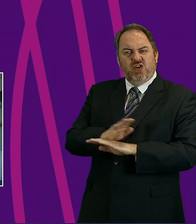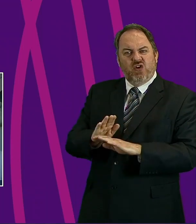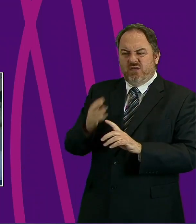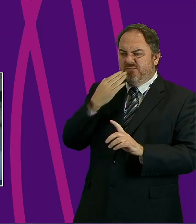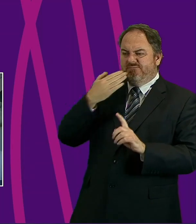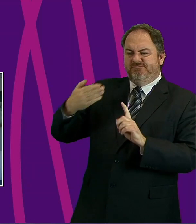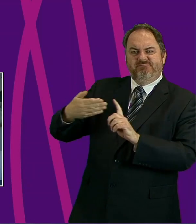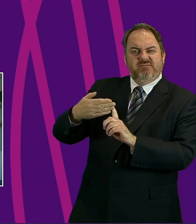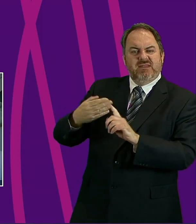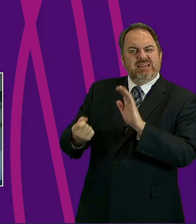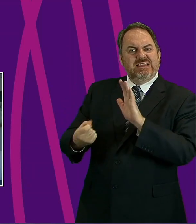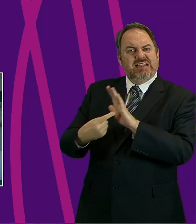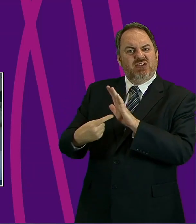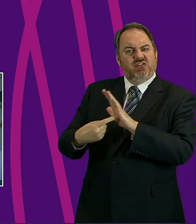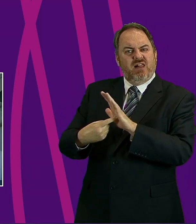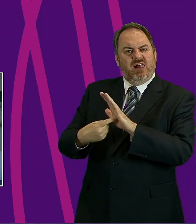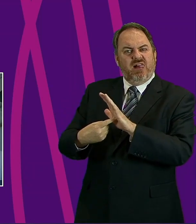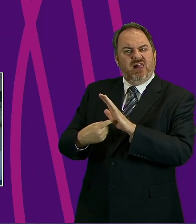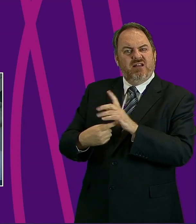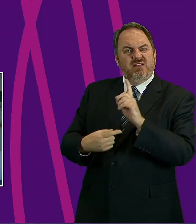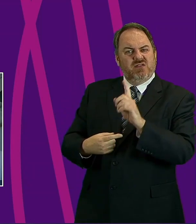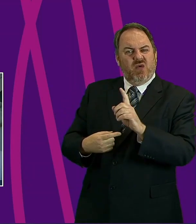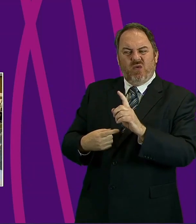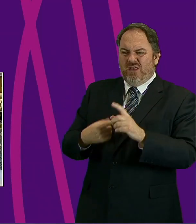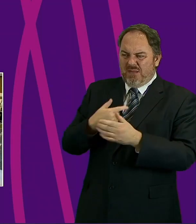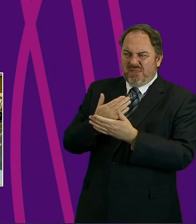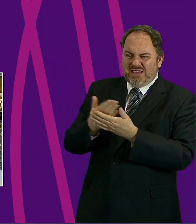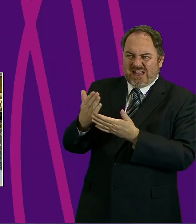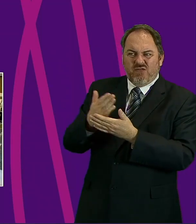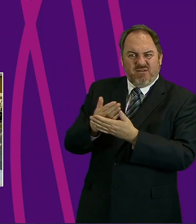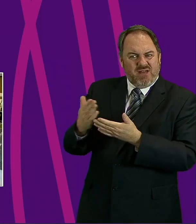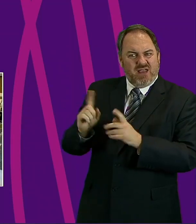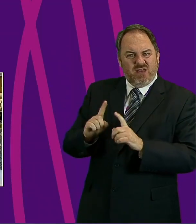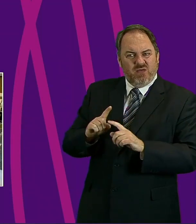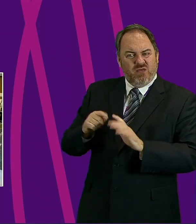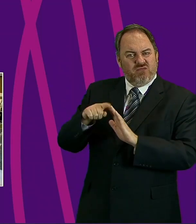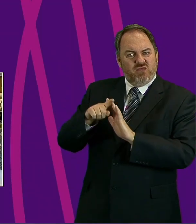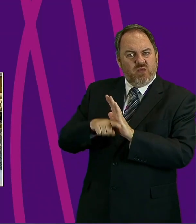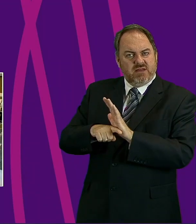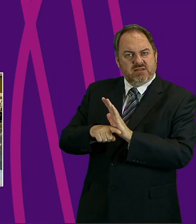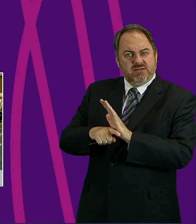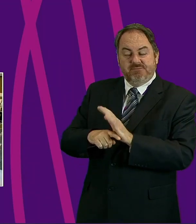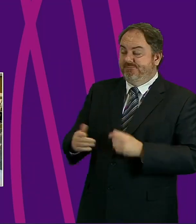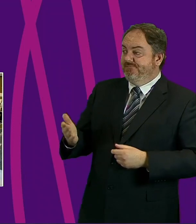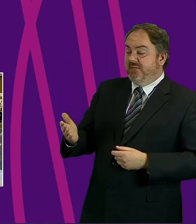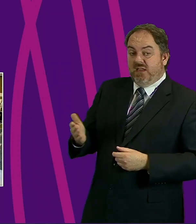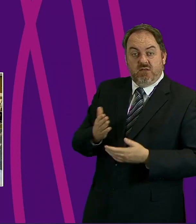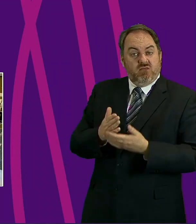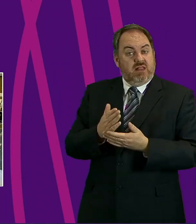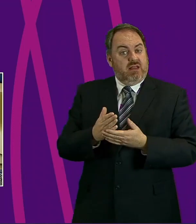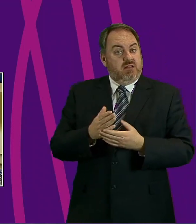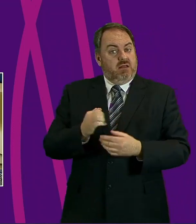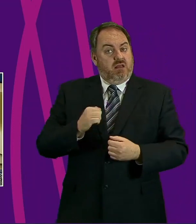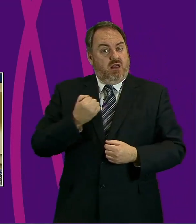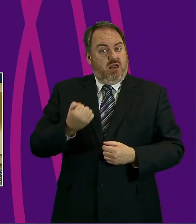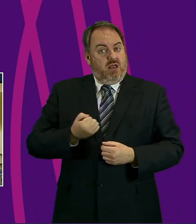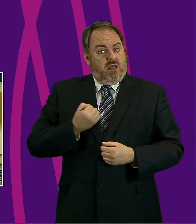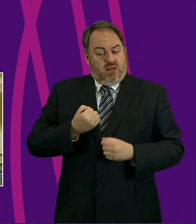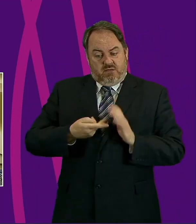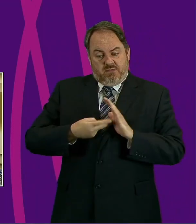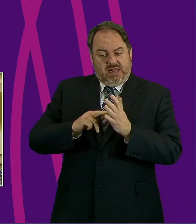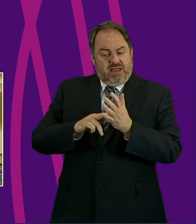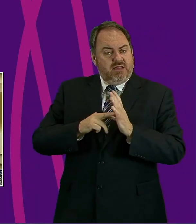therefore banned. So can I have some clarification, please? First Minister. Guidance to business has not changed, as I think I